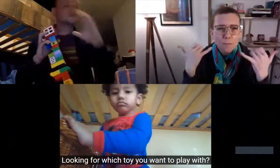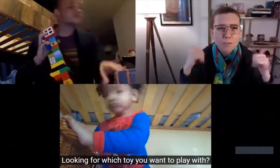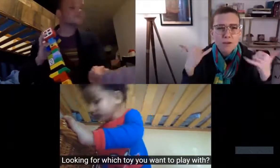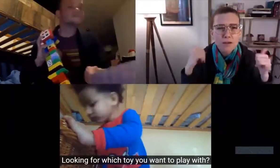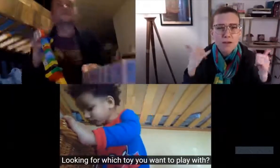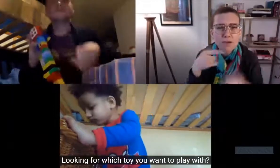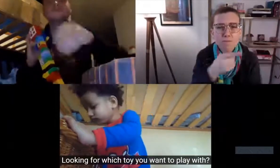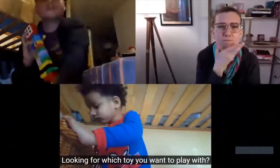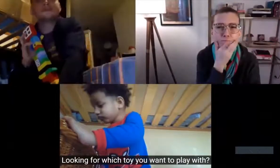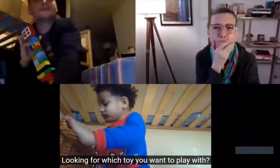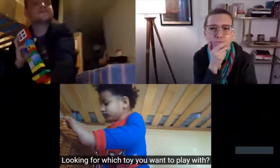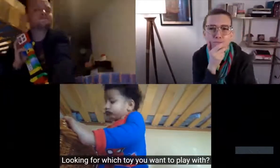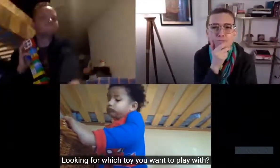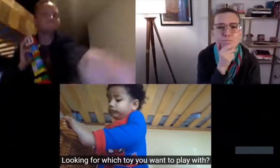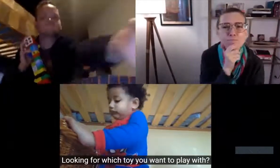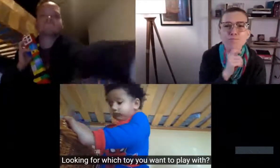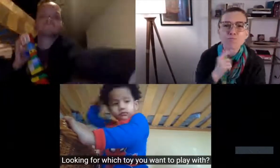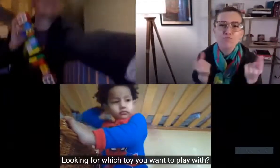You looking for a toy?